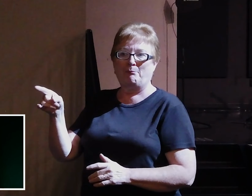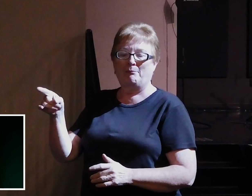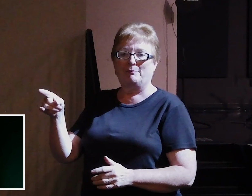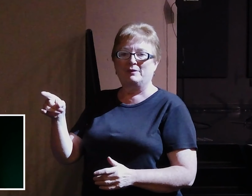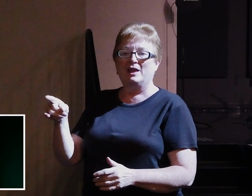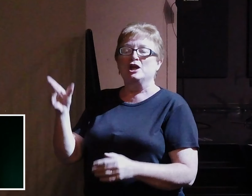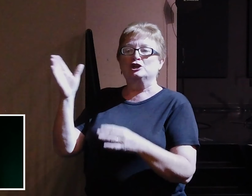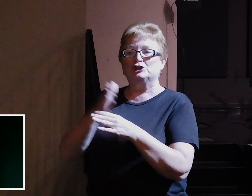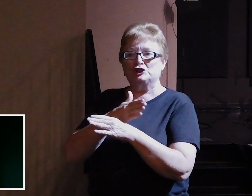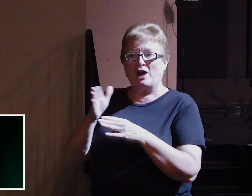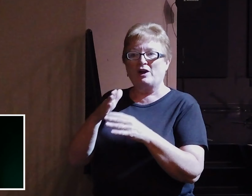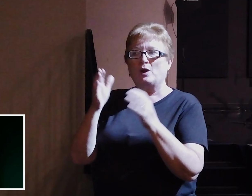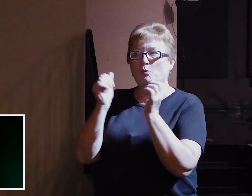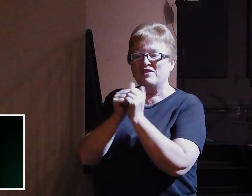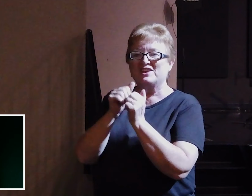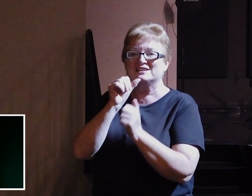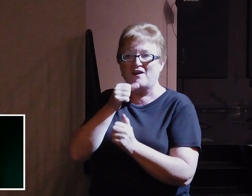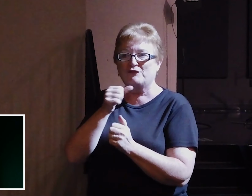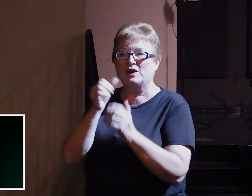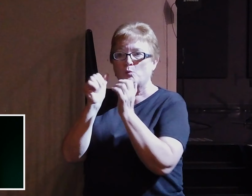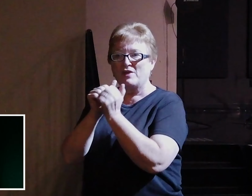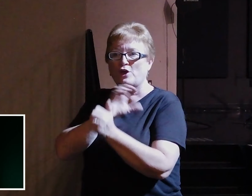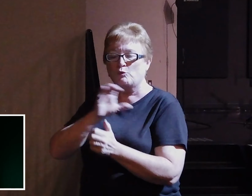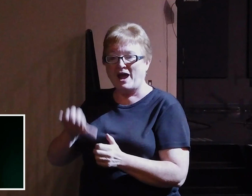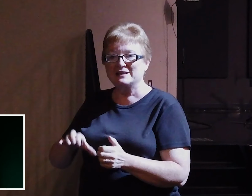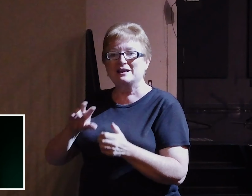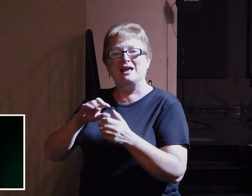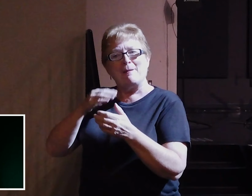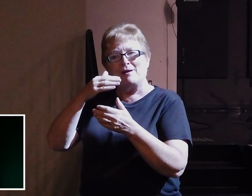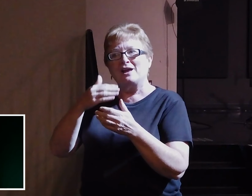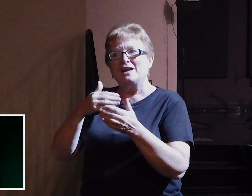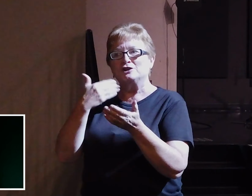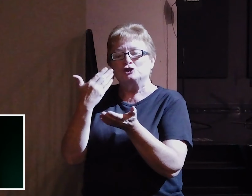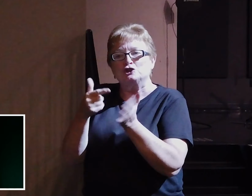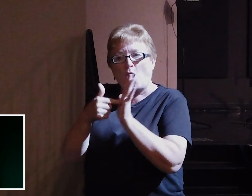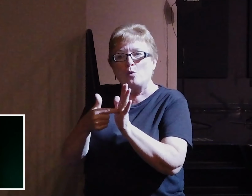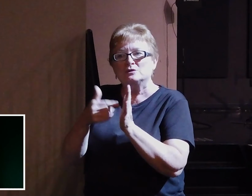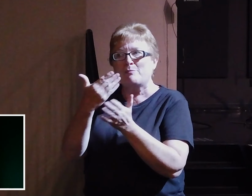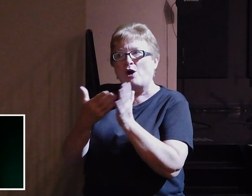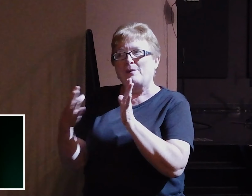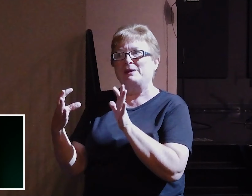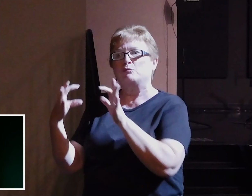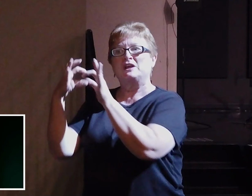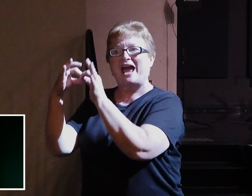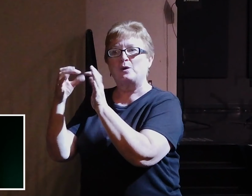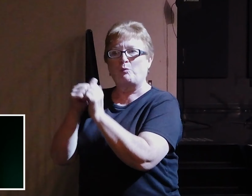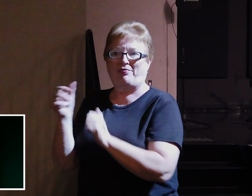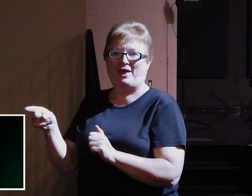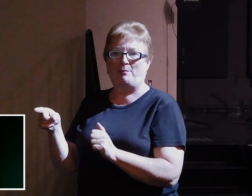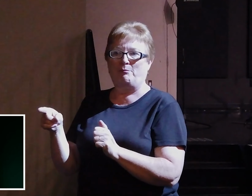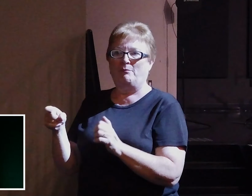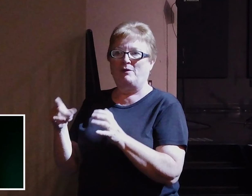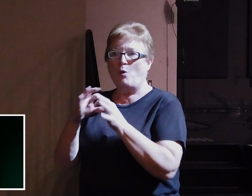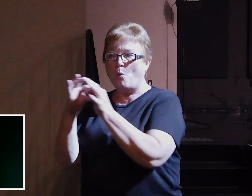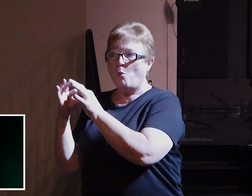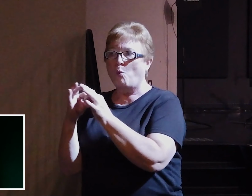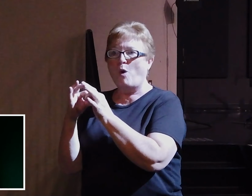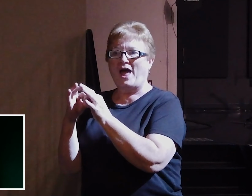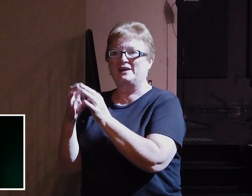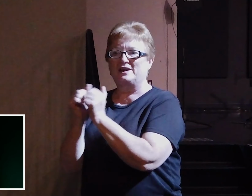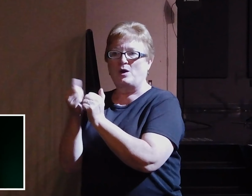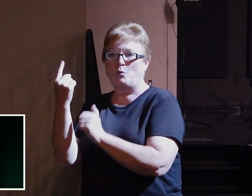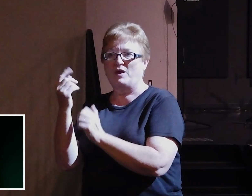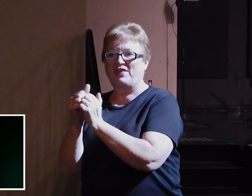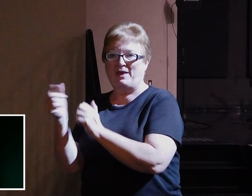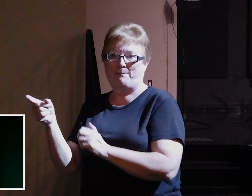Sharing in the suffering of Christ is part of being united with him. It's part of being one with Christ. Not